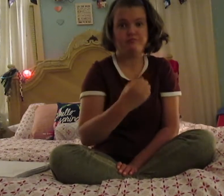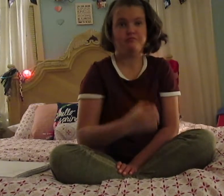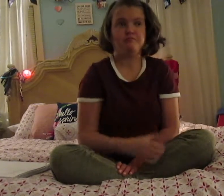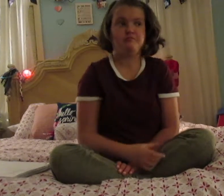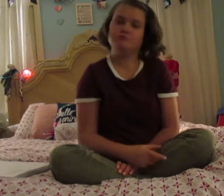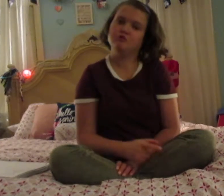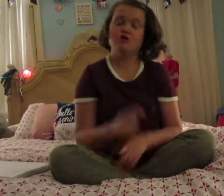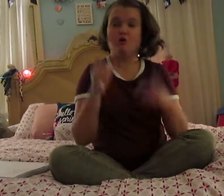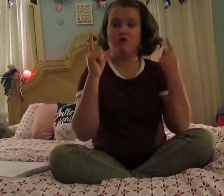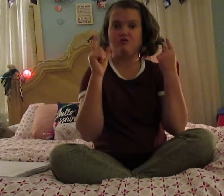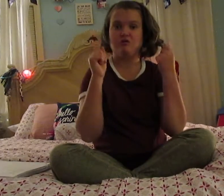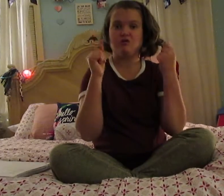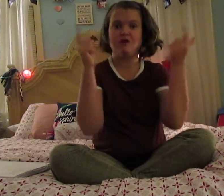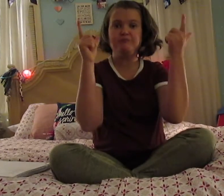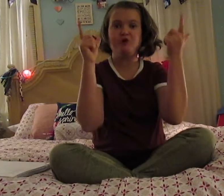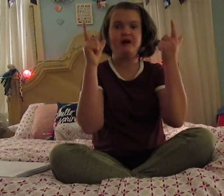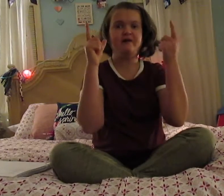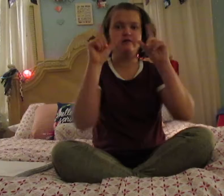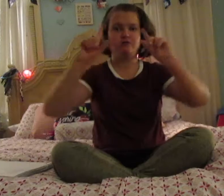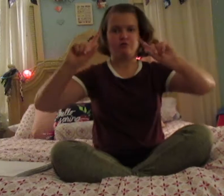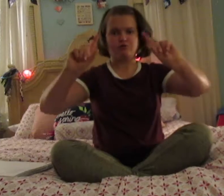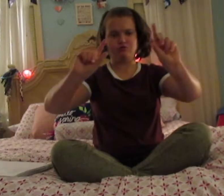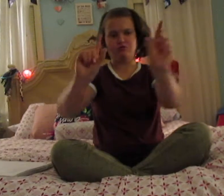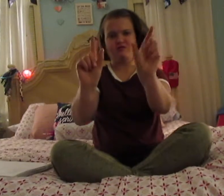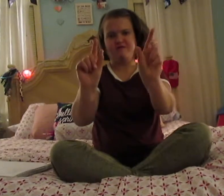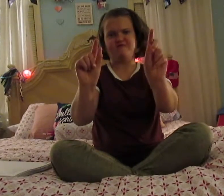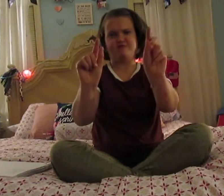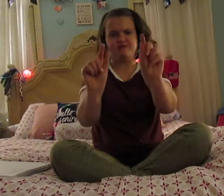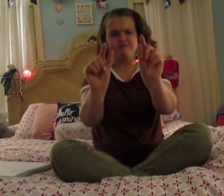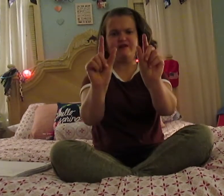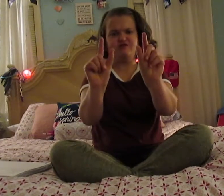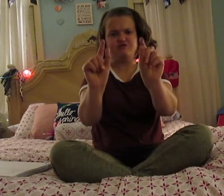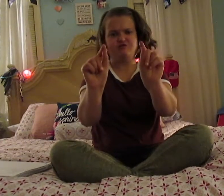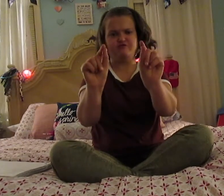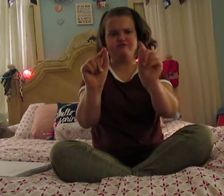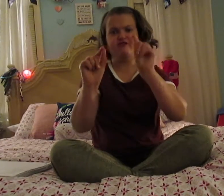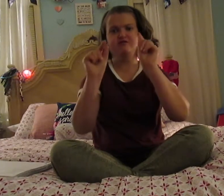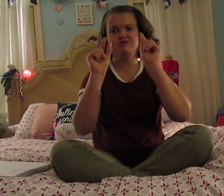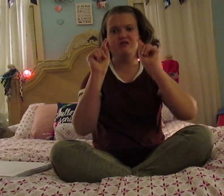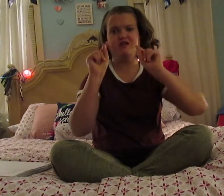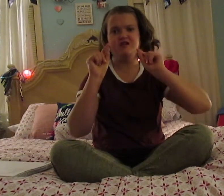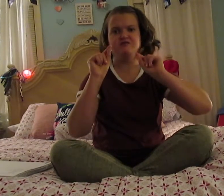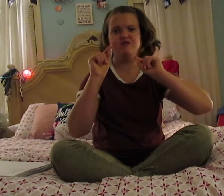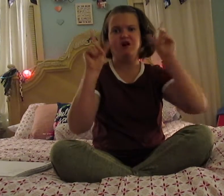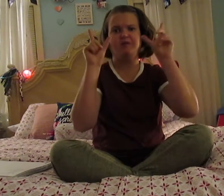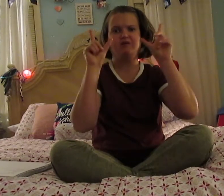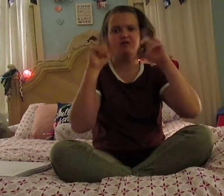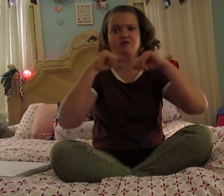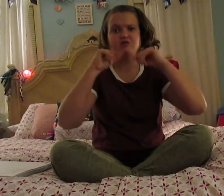for surprise for surprise is your finger and surprise